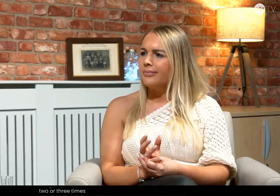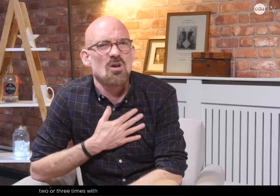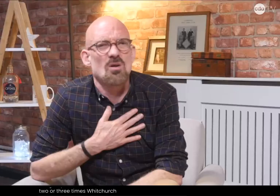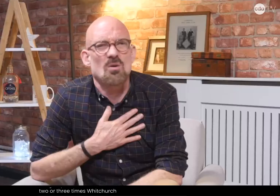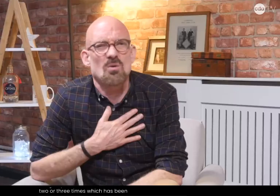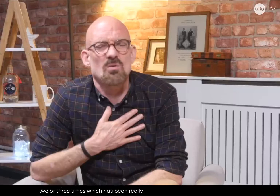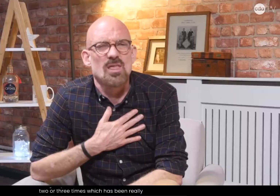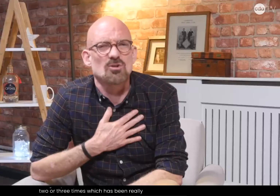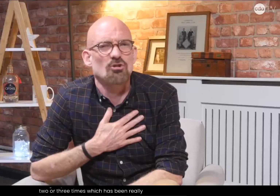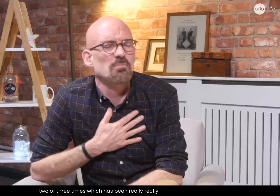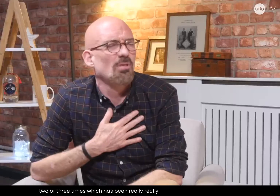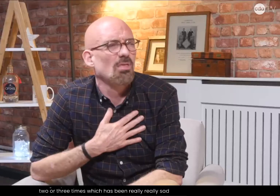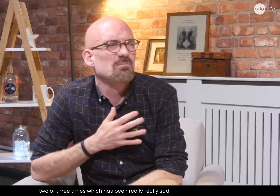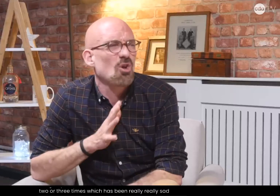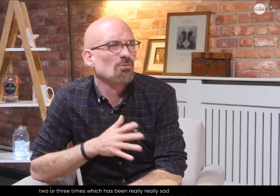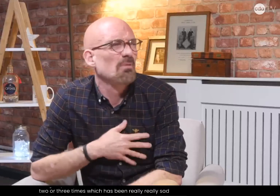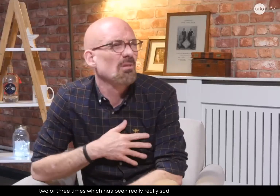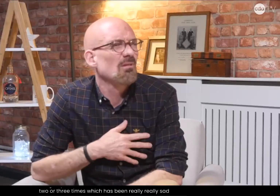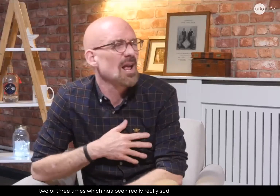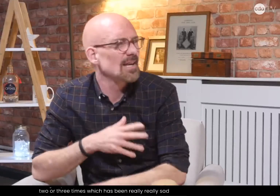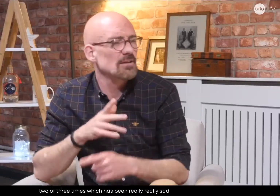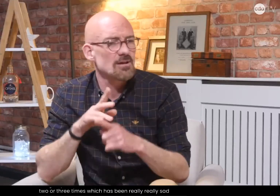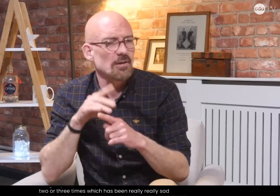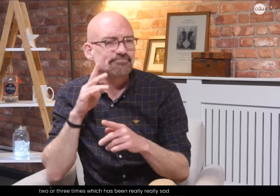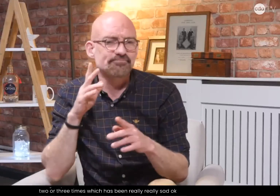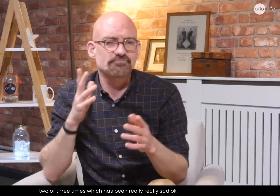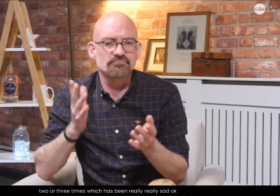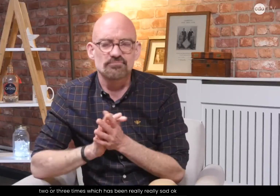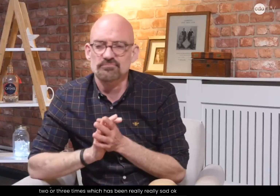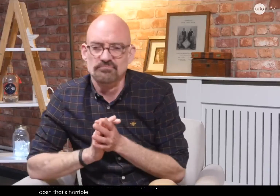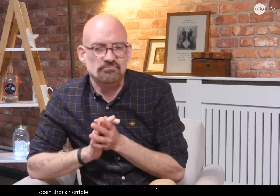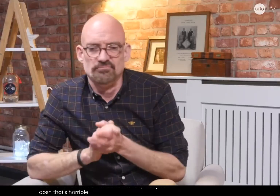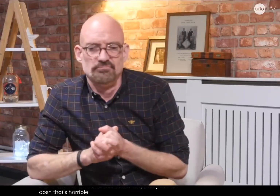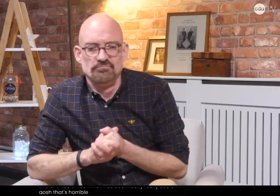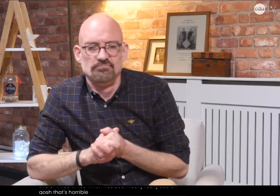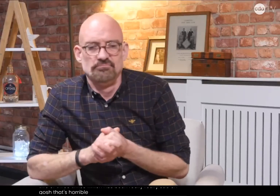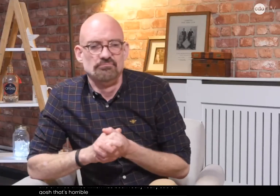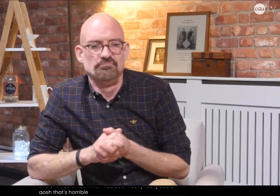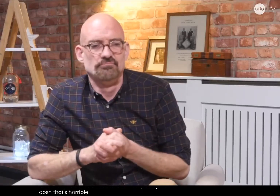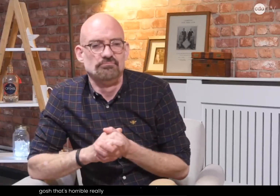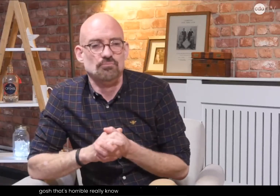sad. Oh gosh, that's horrible. Really horrible.